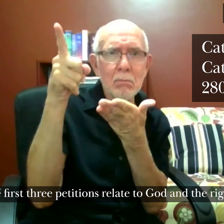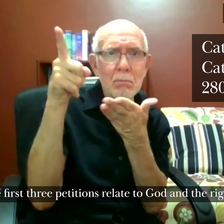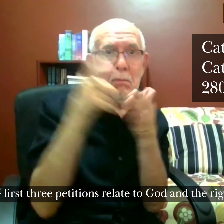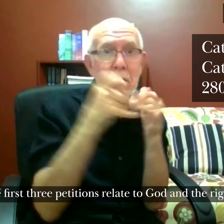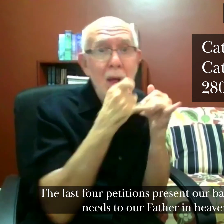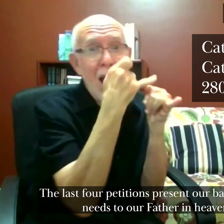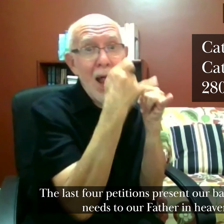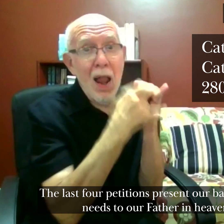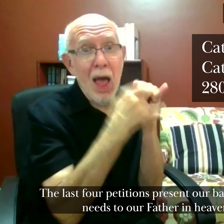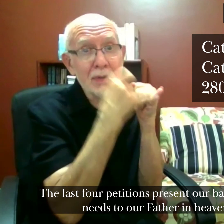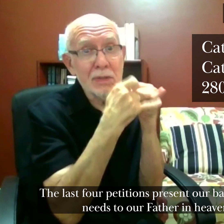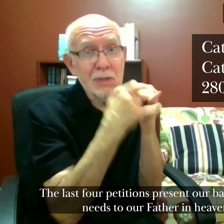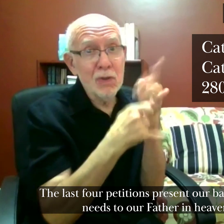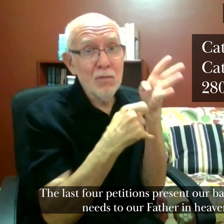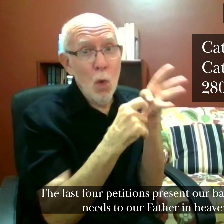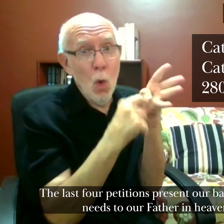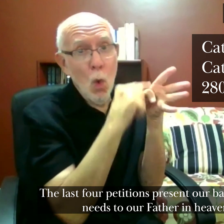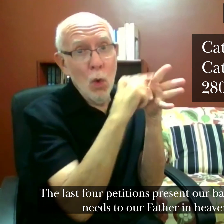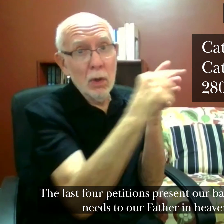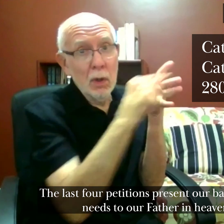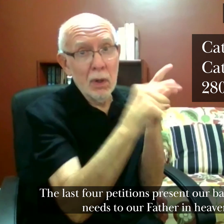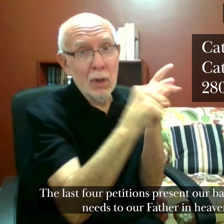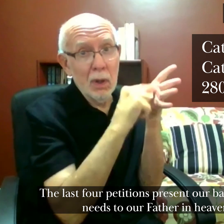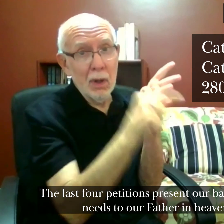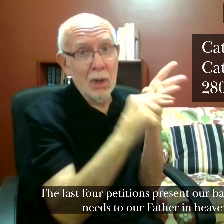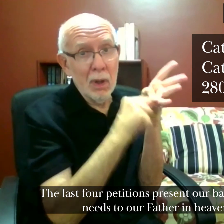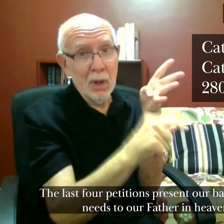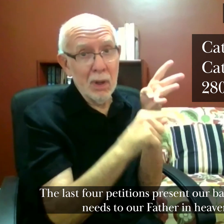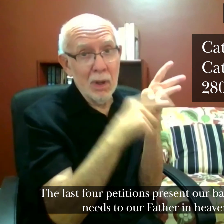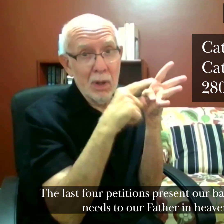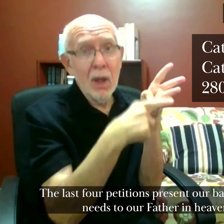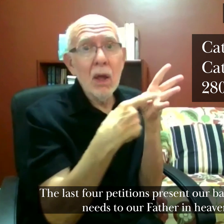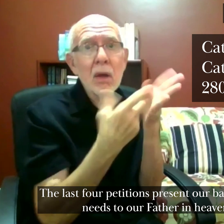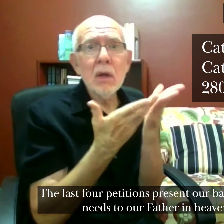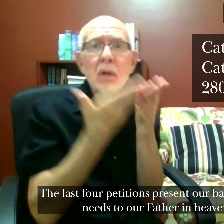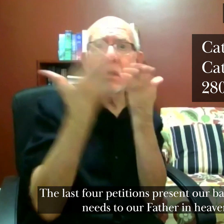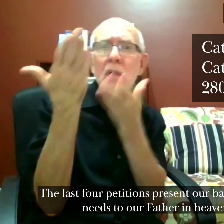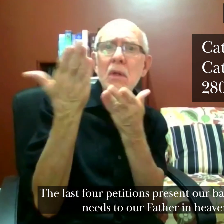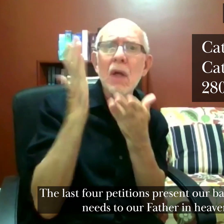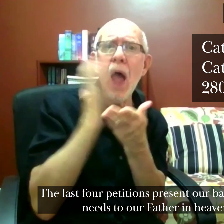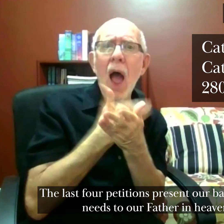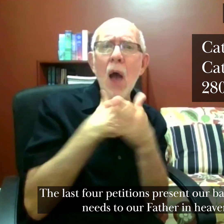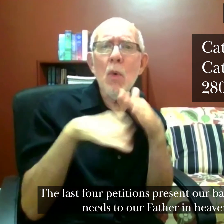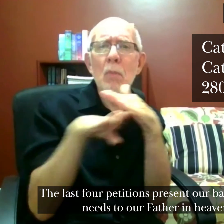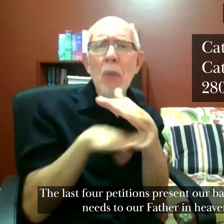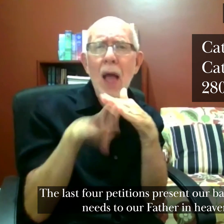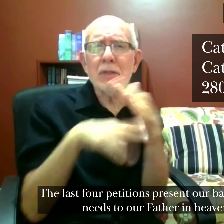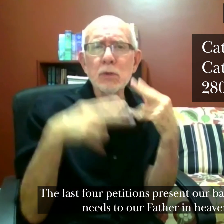The last 4 petitions present our basic human needs to our Father in heaven.